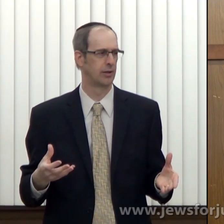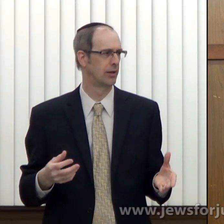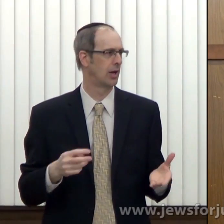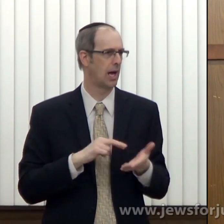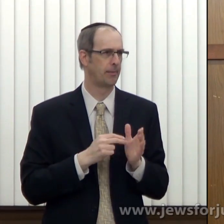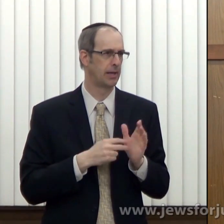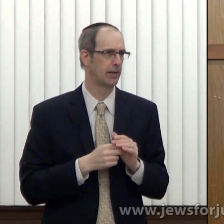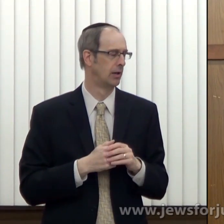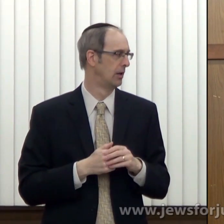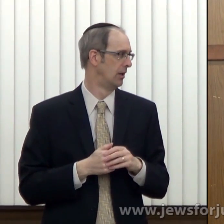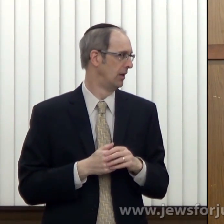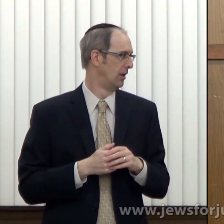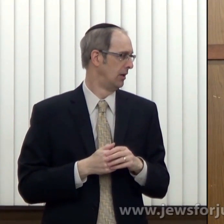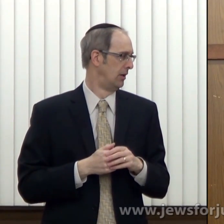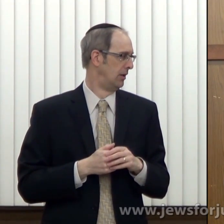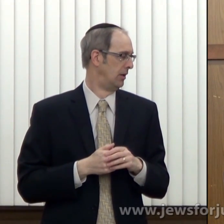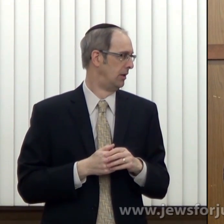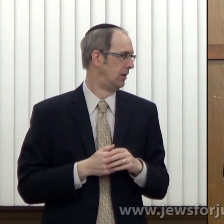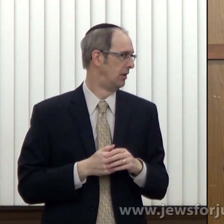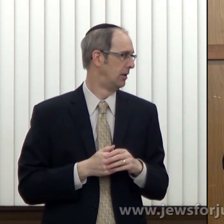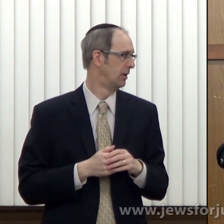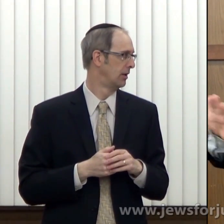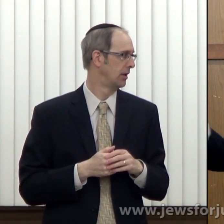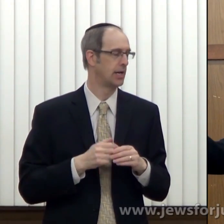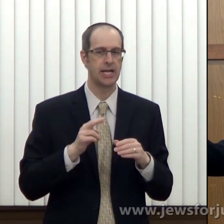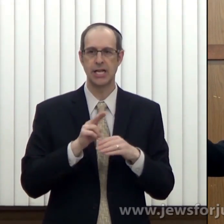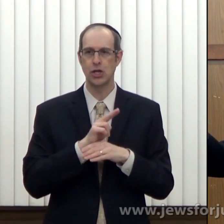mean that